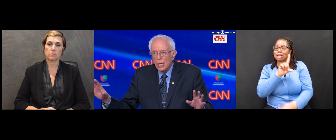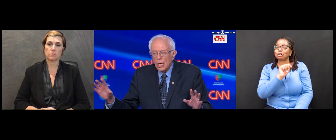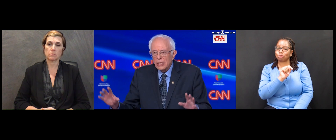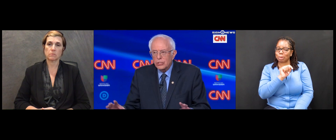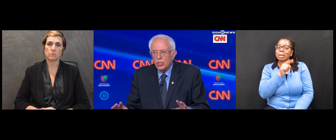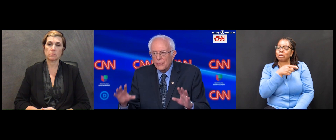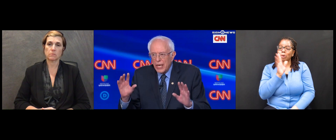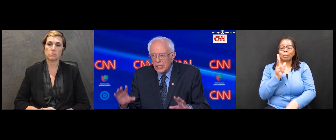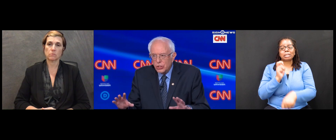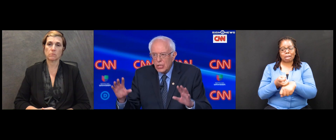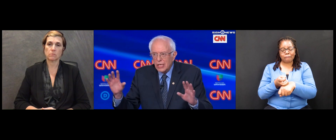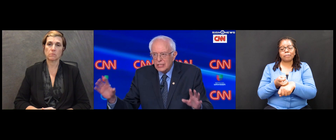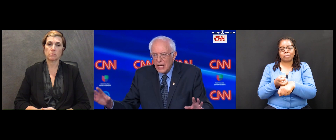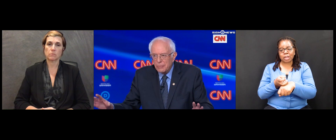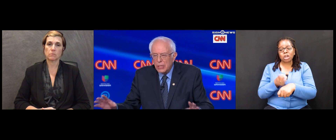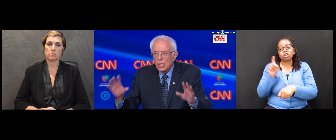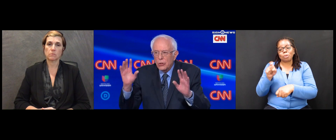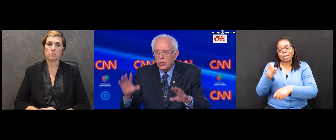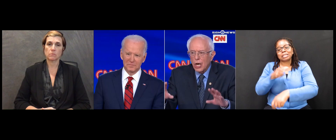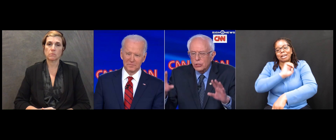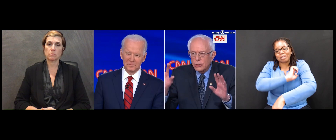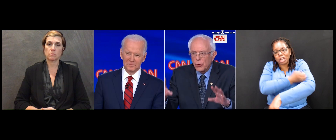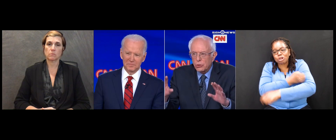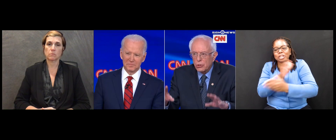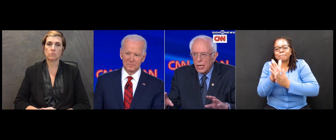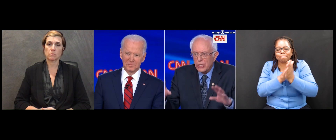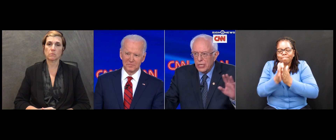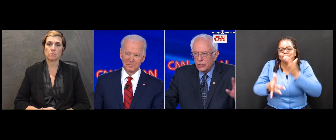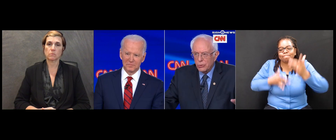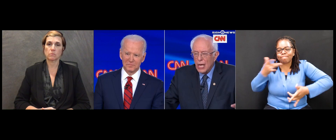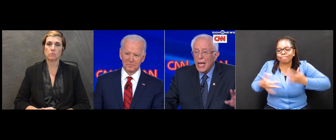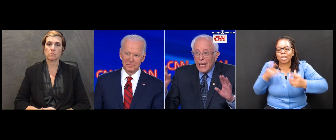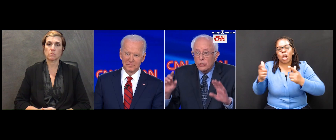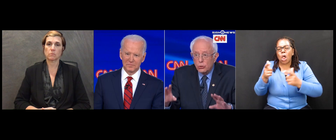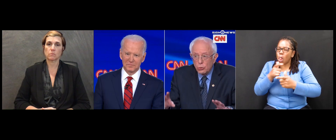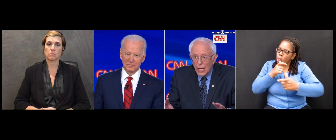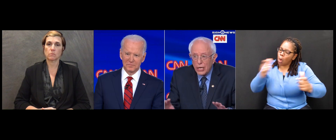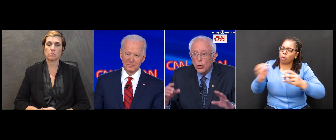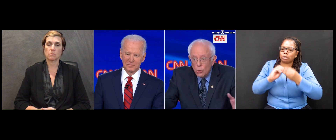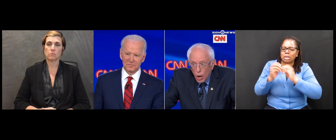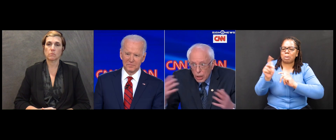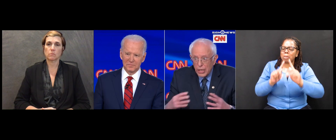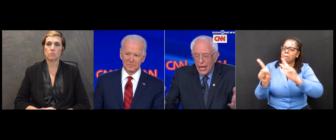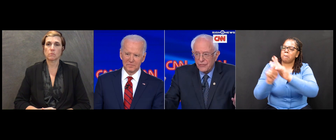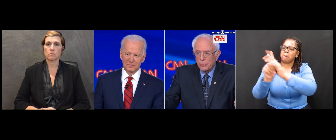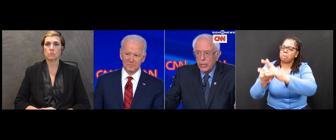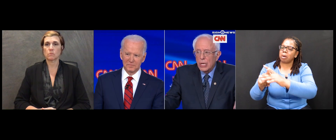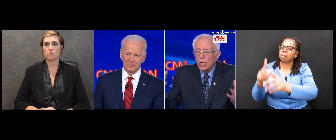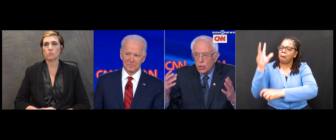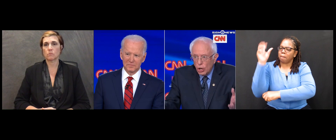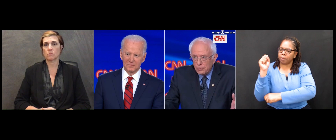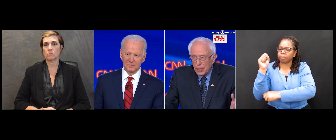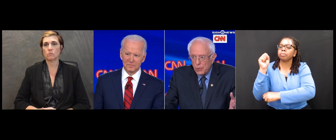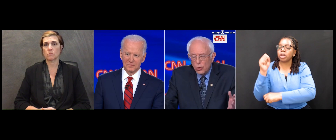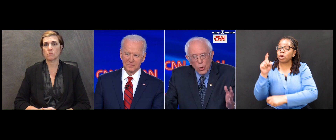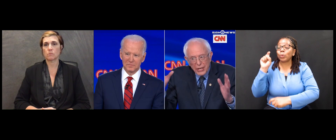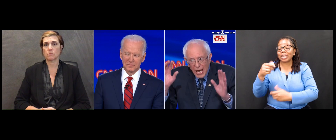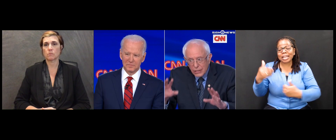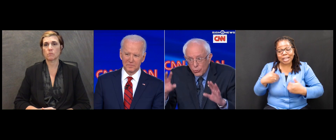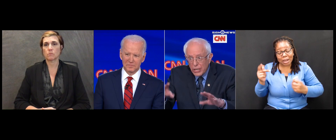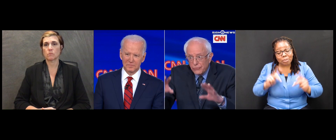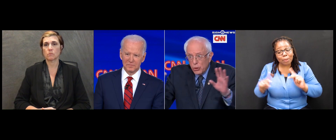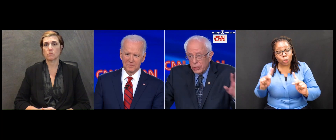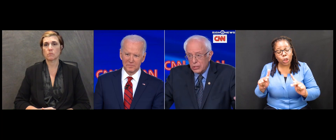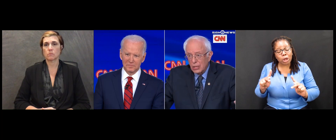opponent unless you have energy, excitement, the largest voter turnout in history. And to do that, you are going to have to bring young people who are